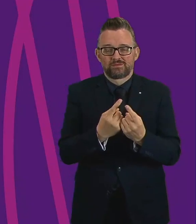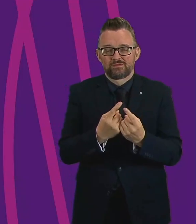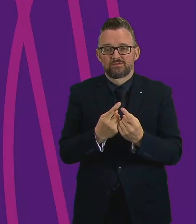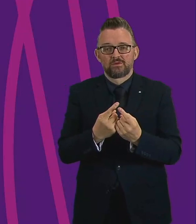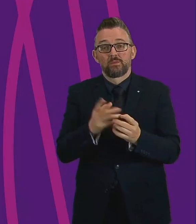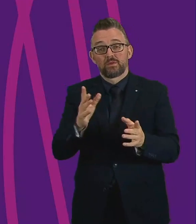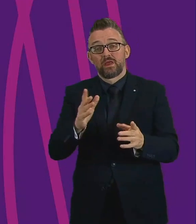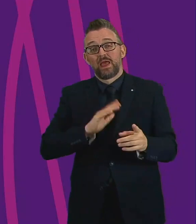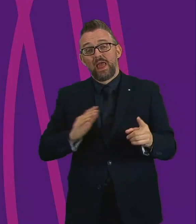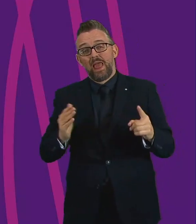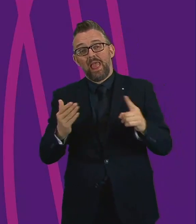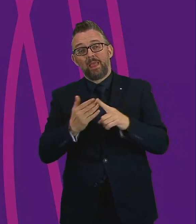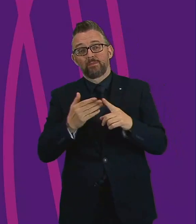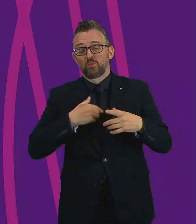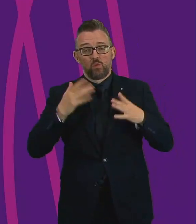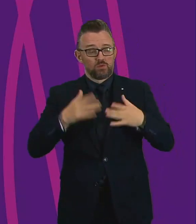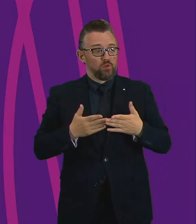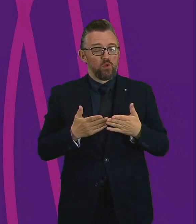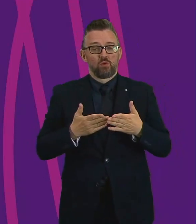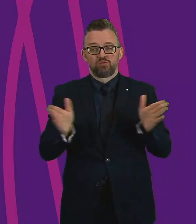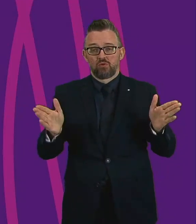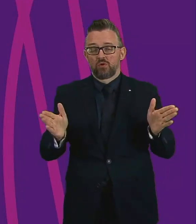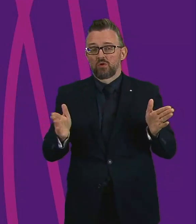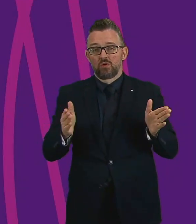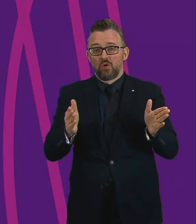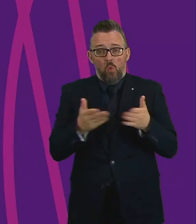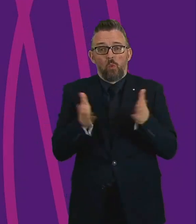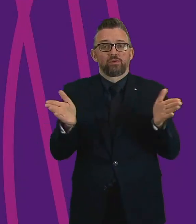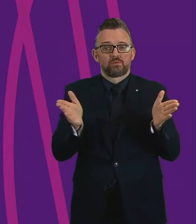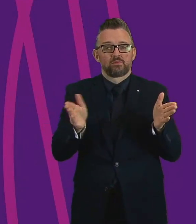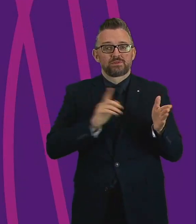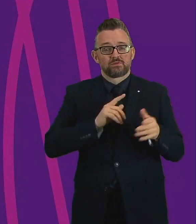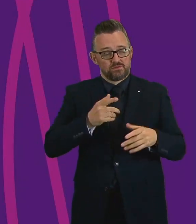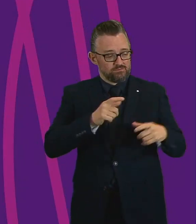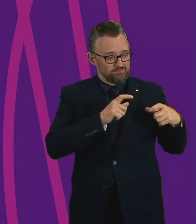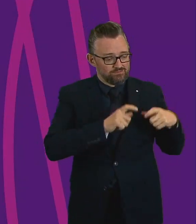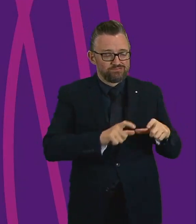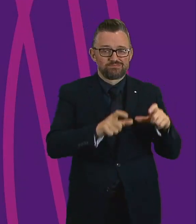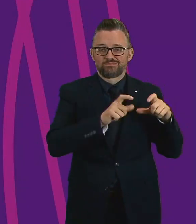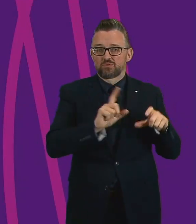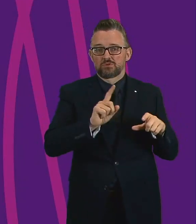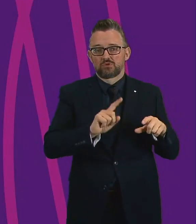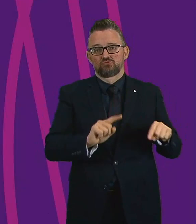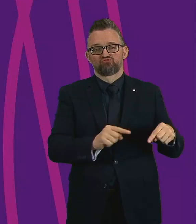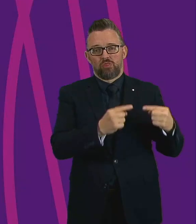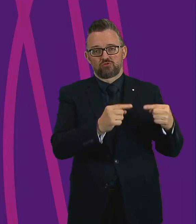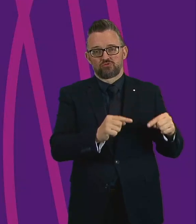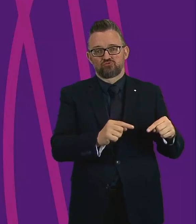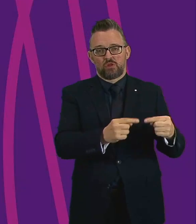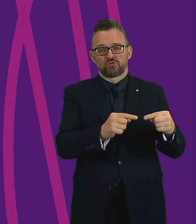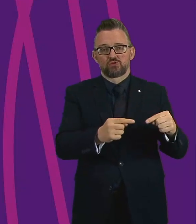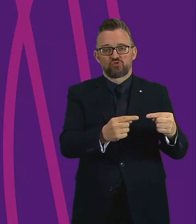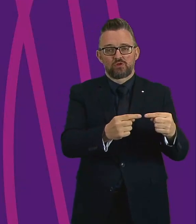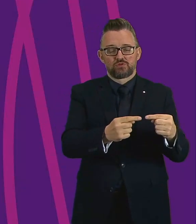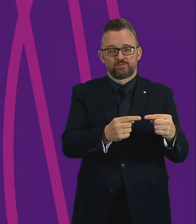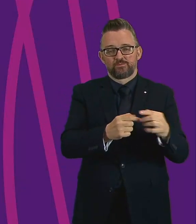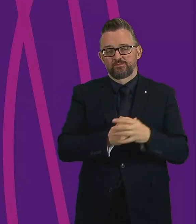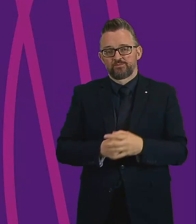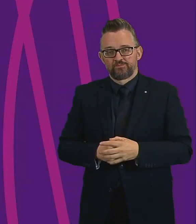with the aim of being open about the ongoing challenge and the context for any further UK